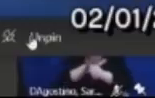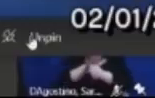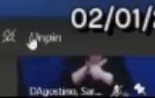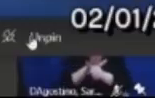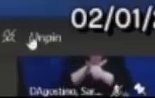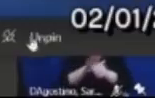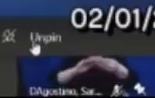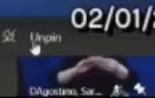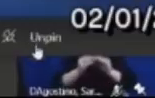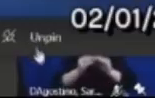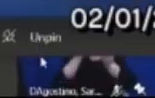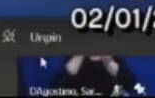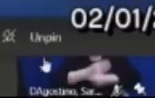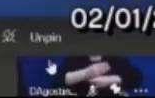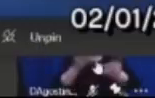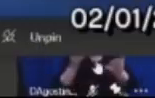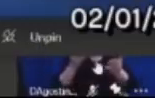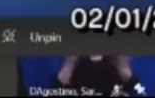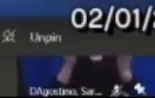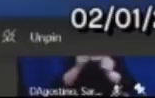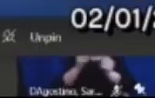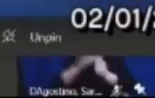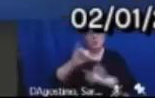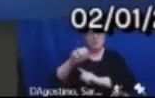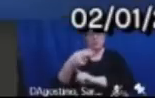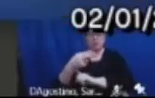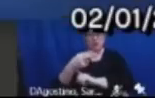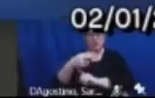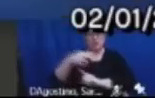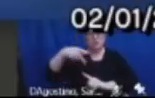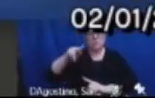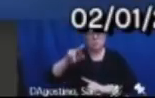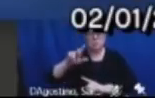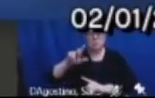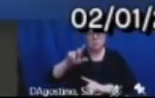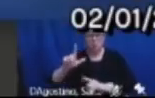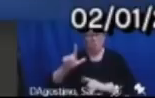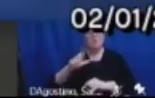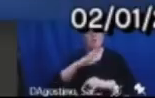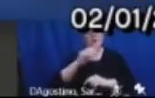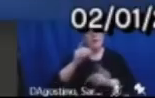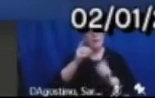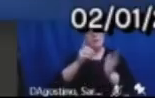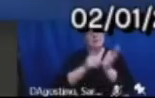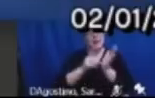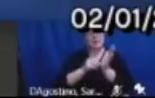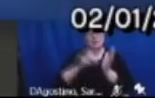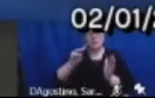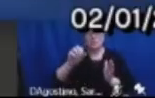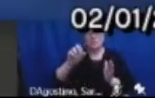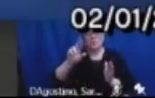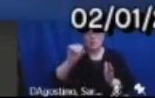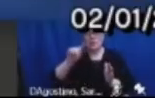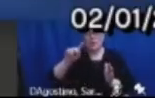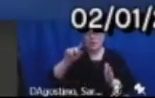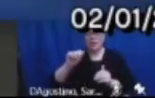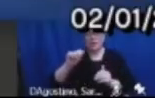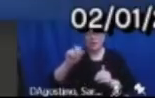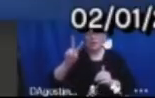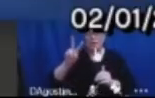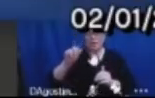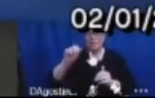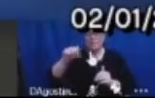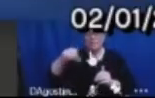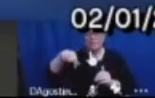with Josh and Paul and Dr. Marietta Vasquez, who's an infectious disease specialist, pediatric, Yale